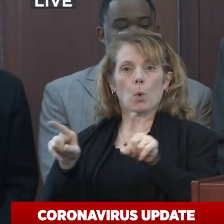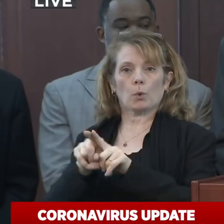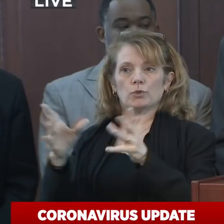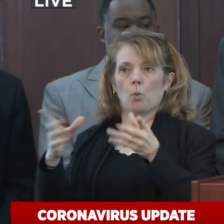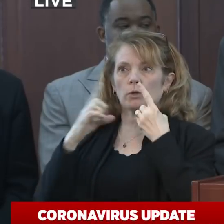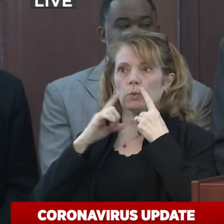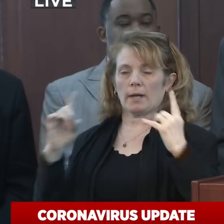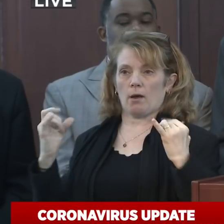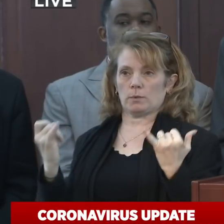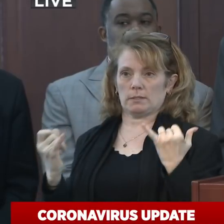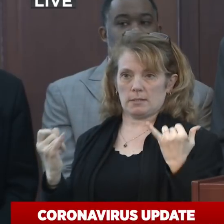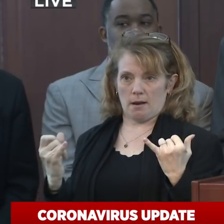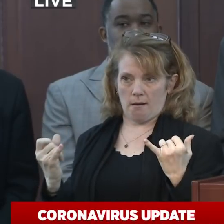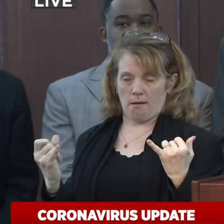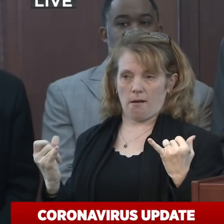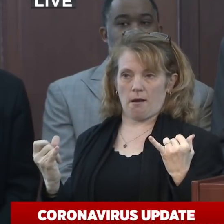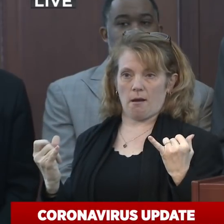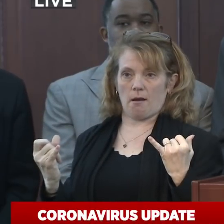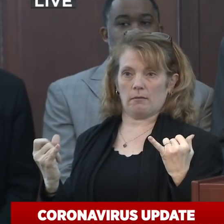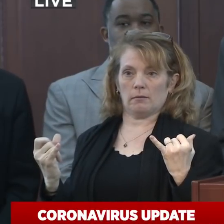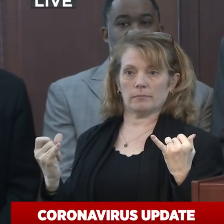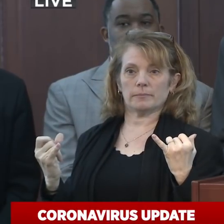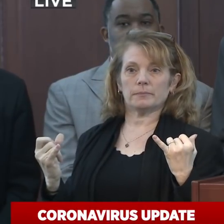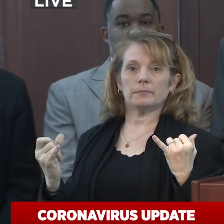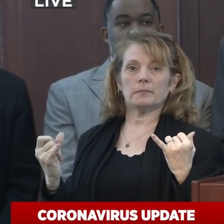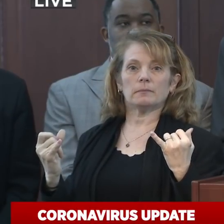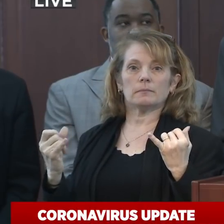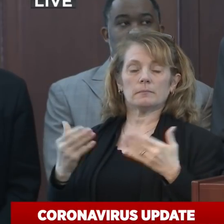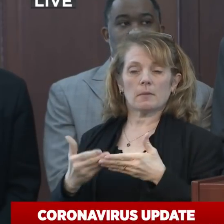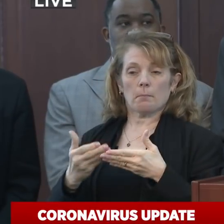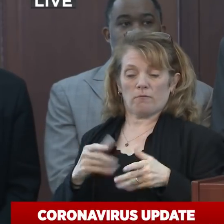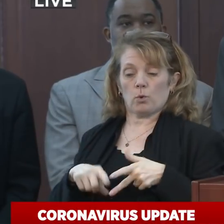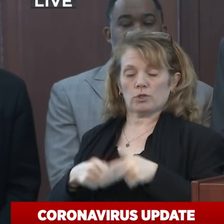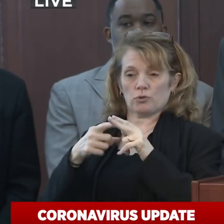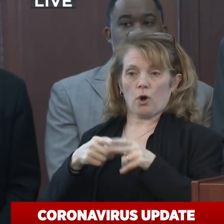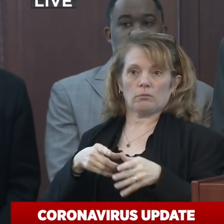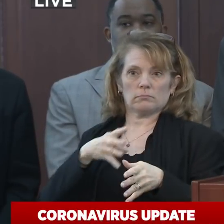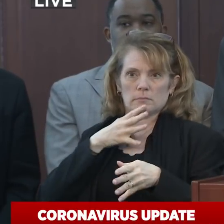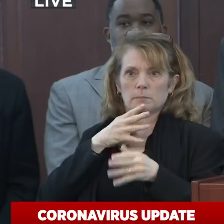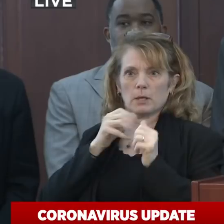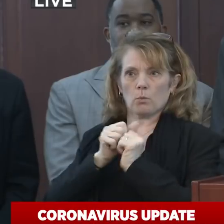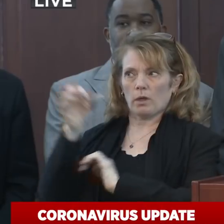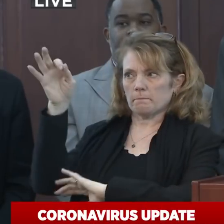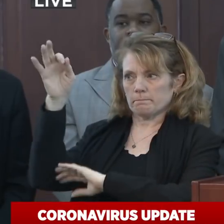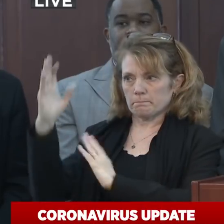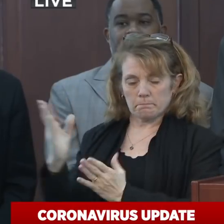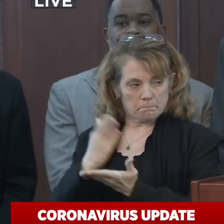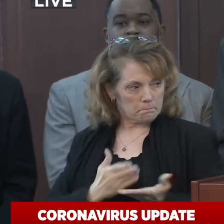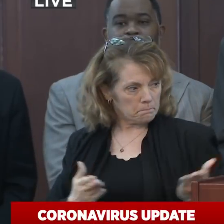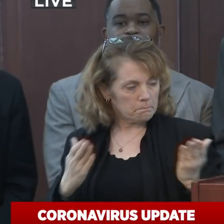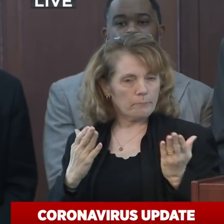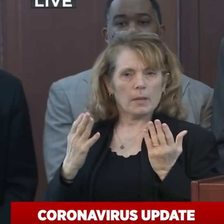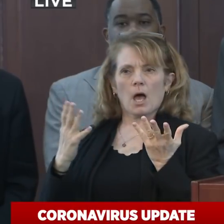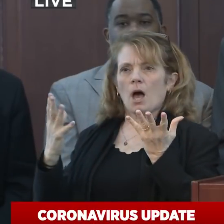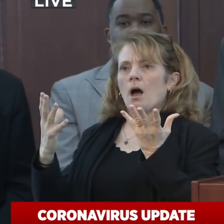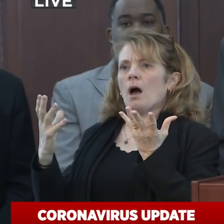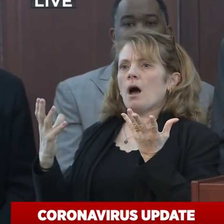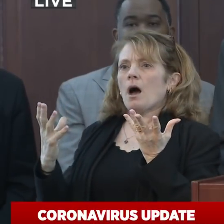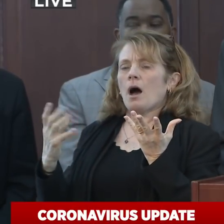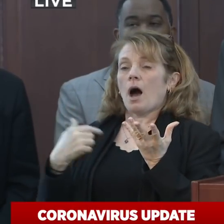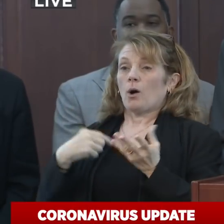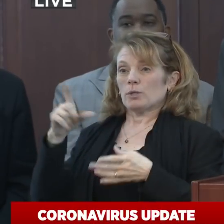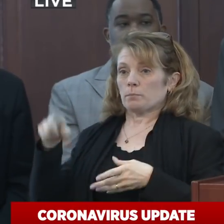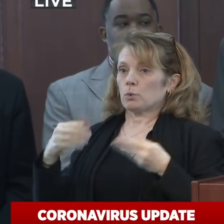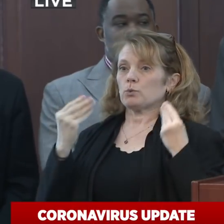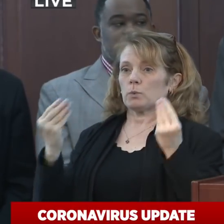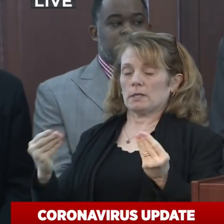morning, before we turn it over to the clergy, and the reason why we called this press conference today is that I was supposed to give my State